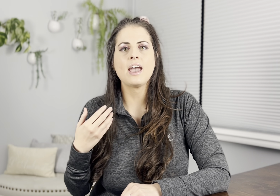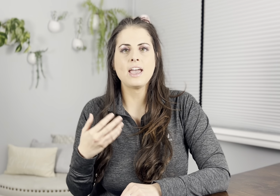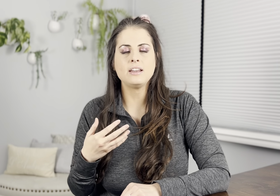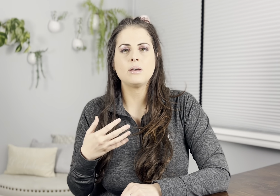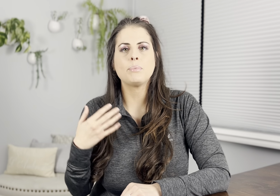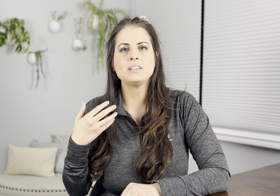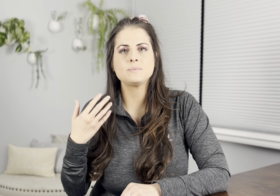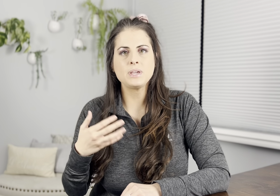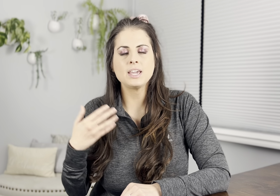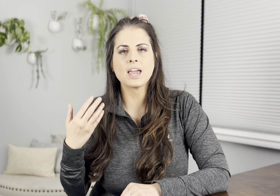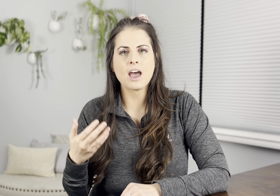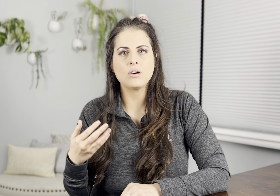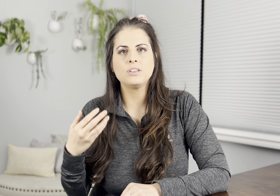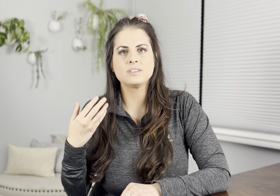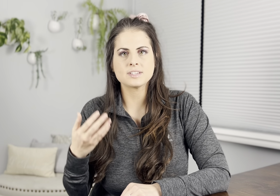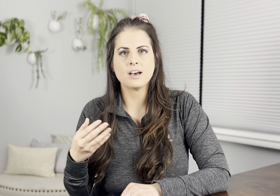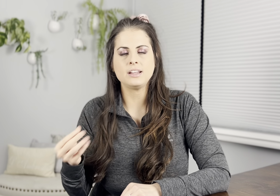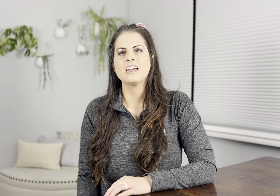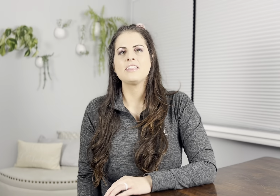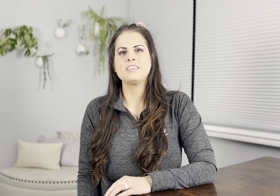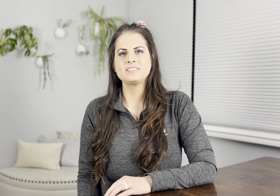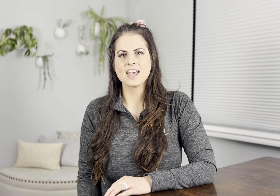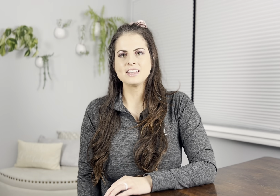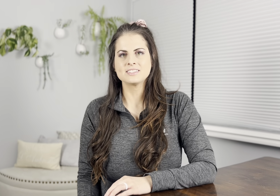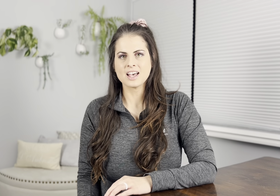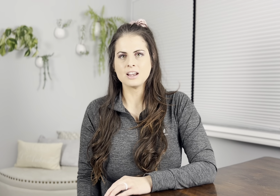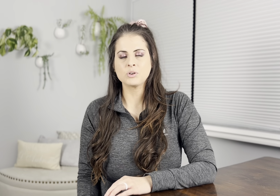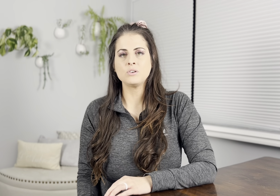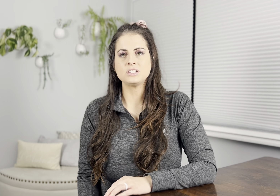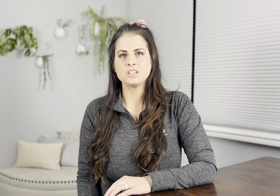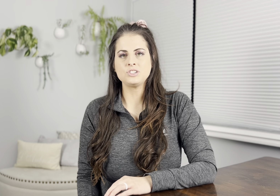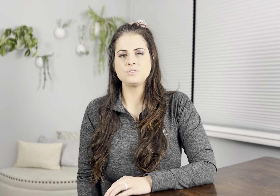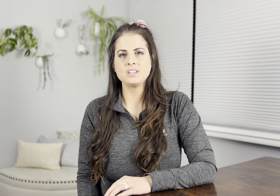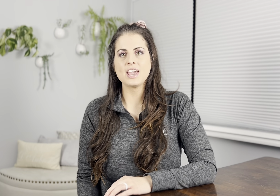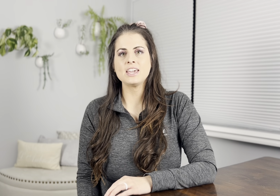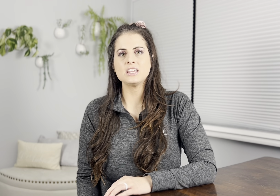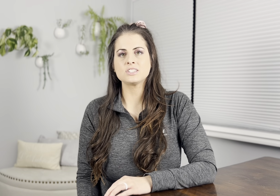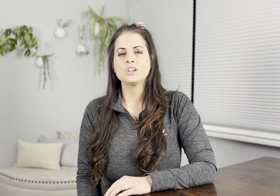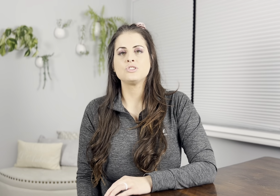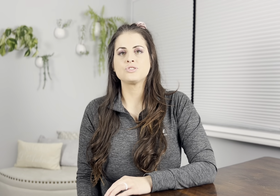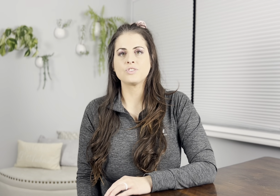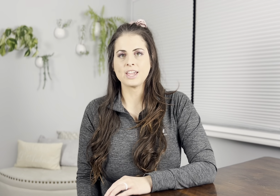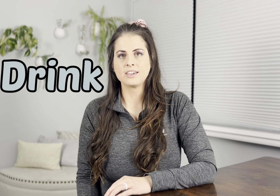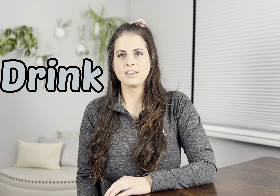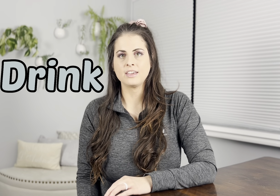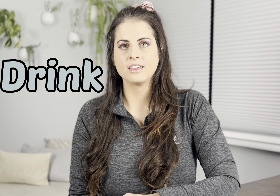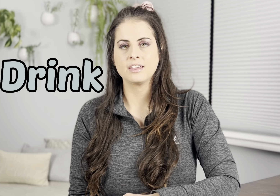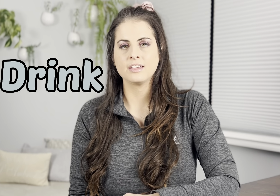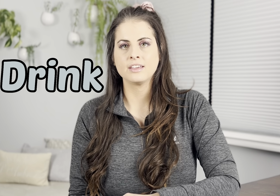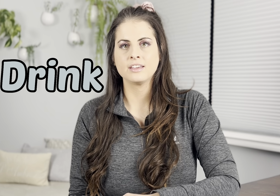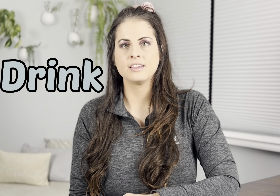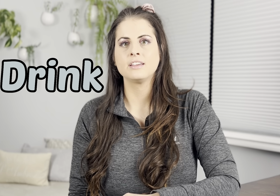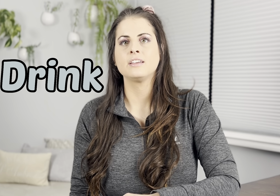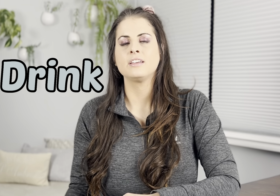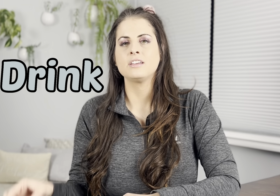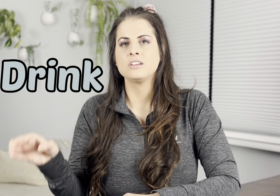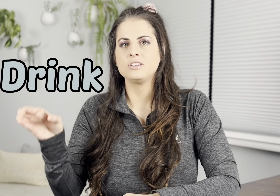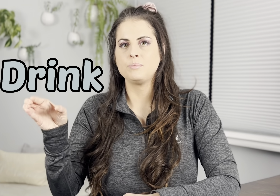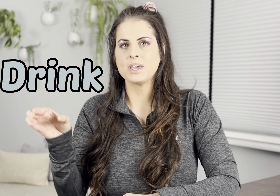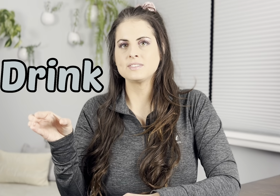and by speaking out the sign. The second sign I'm going to teach you today is drink. You basically